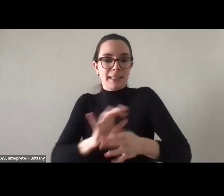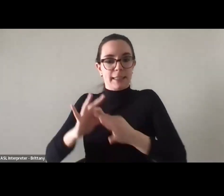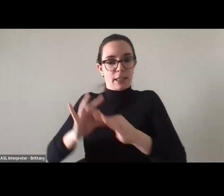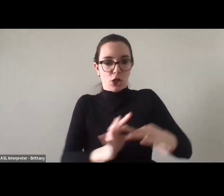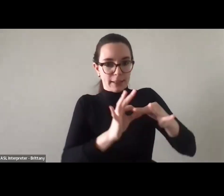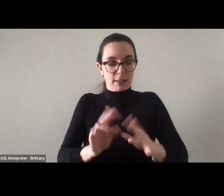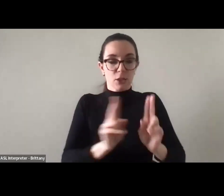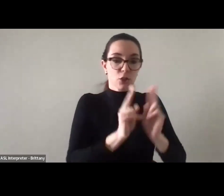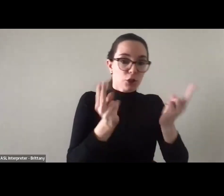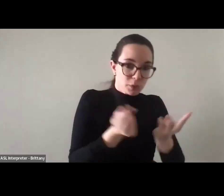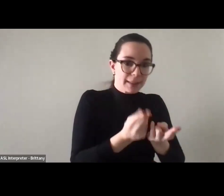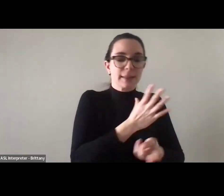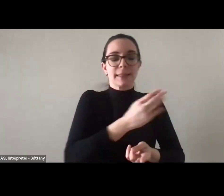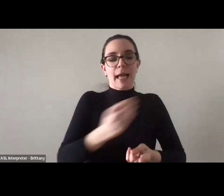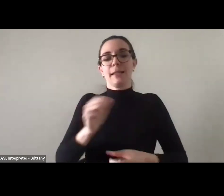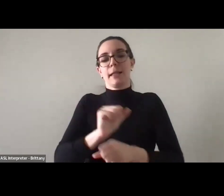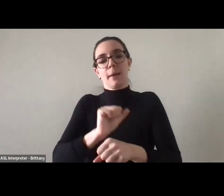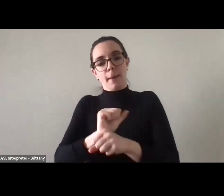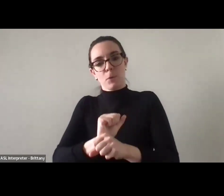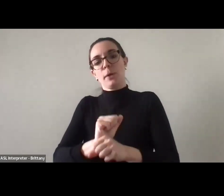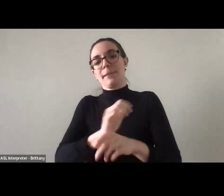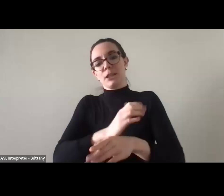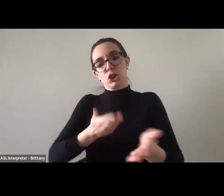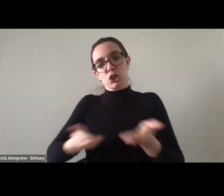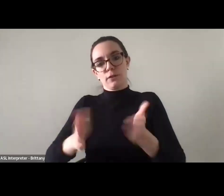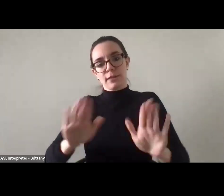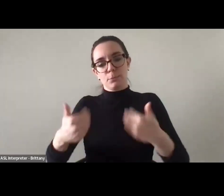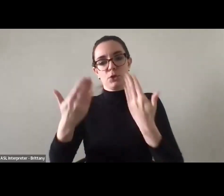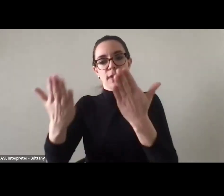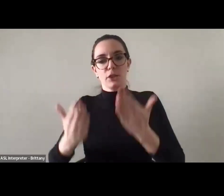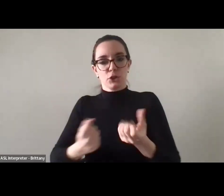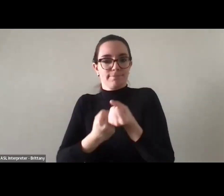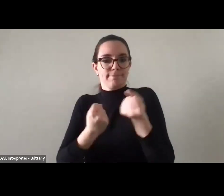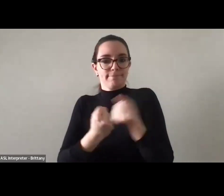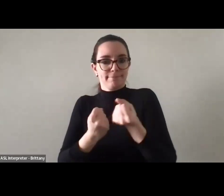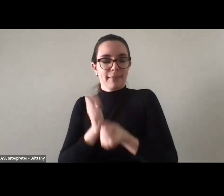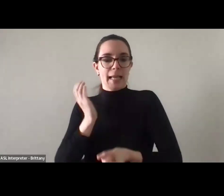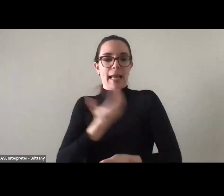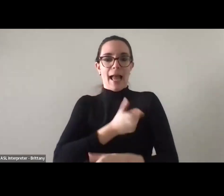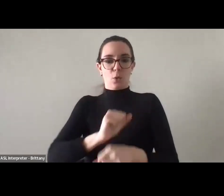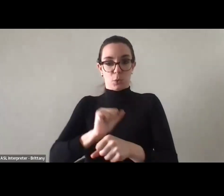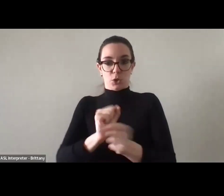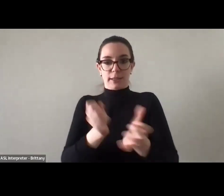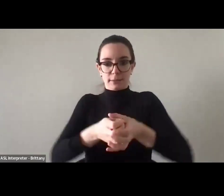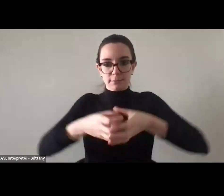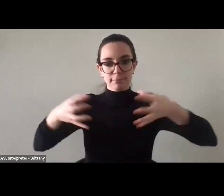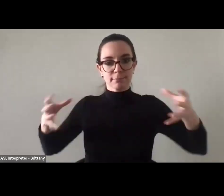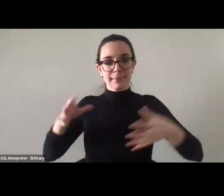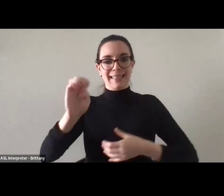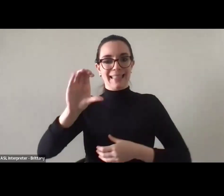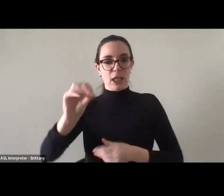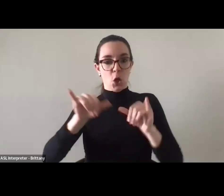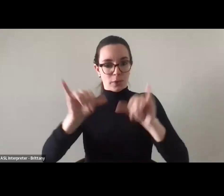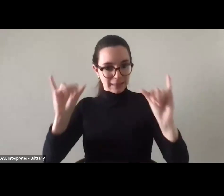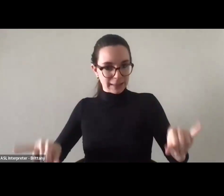unions, employer service providers, and educators that help lift up and drive our work in this expanding enhanced ecosystem and